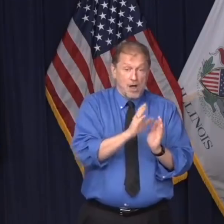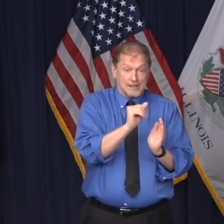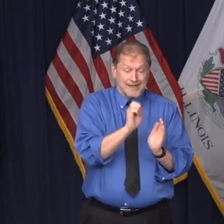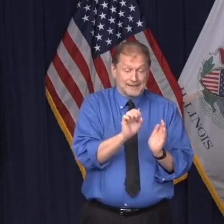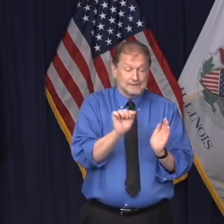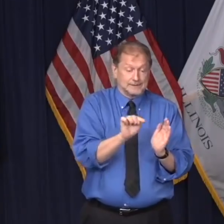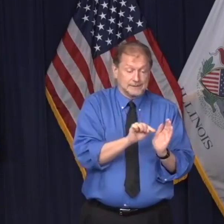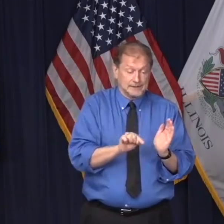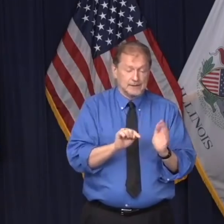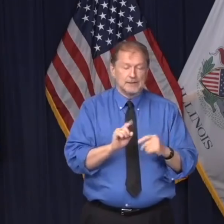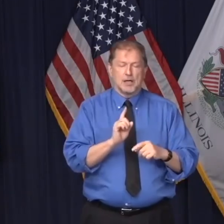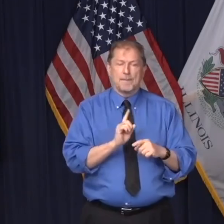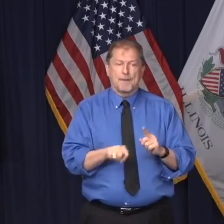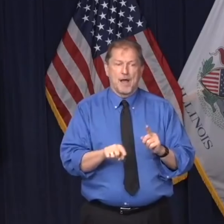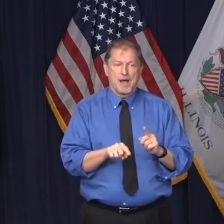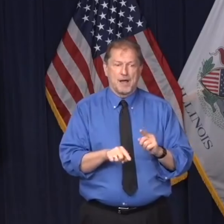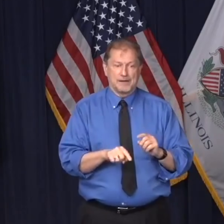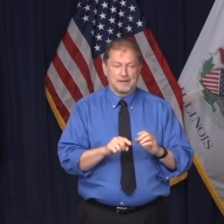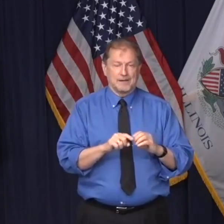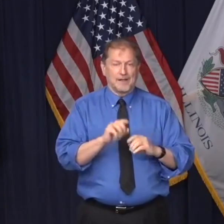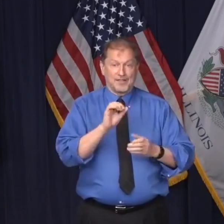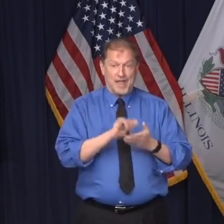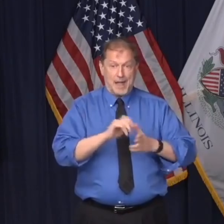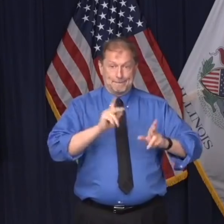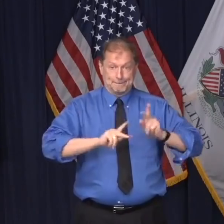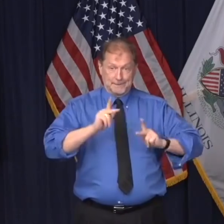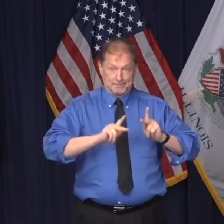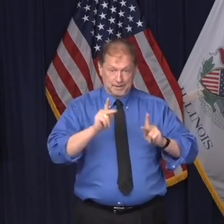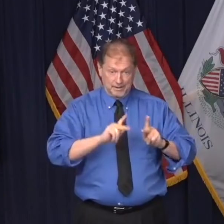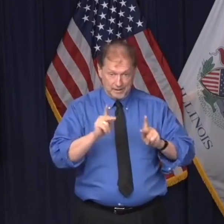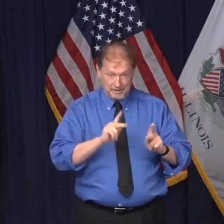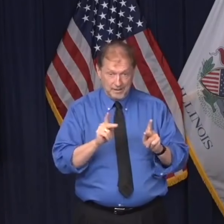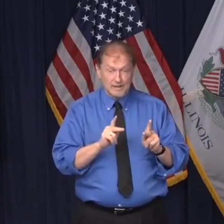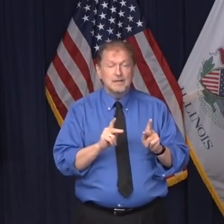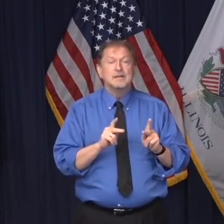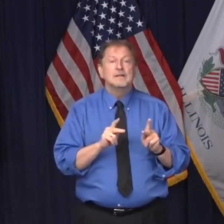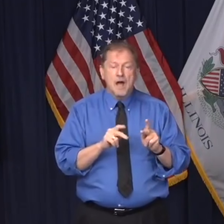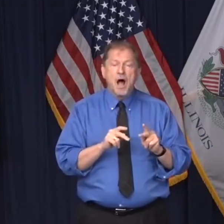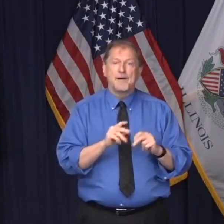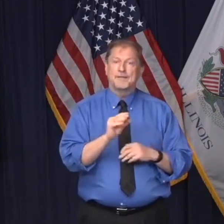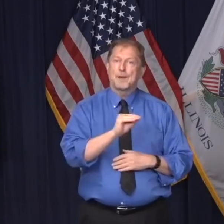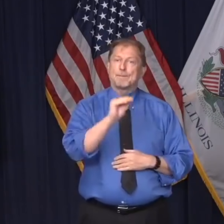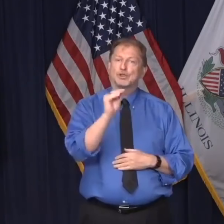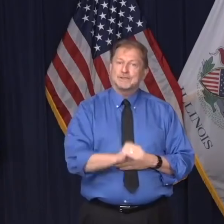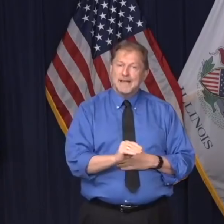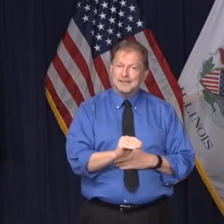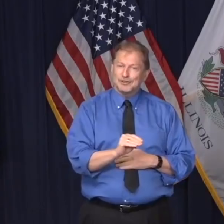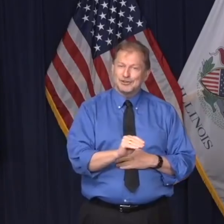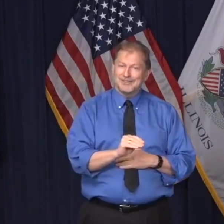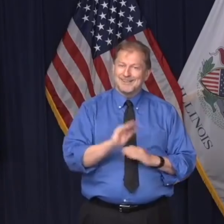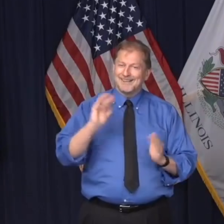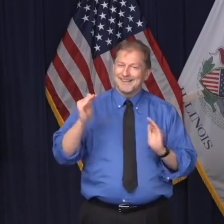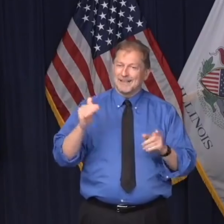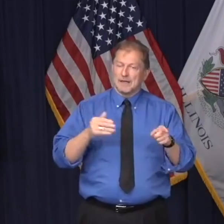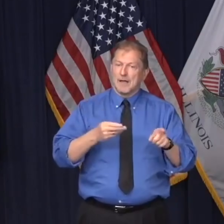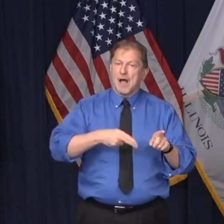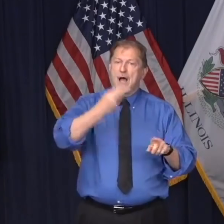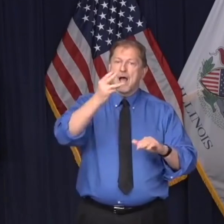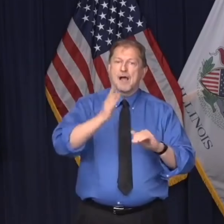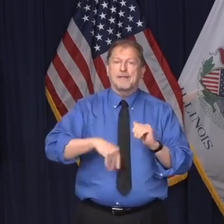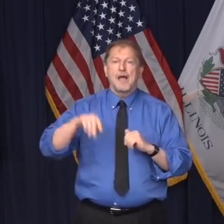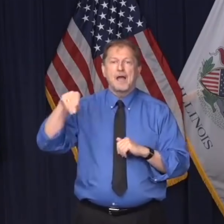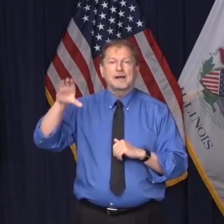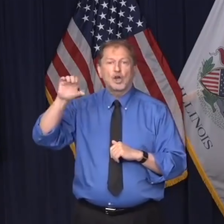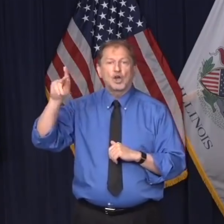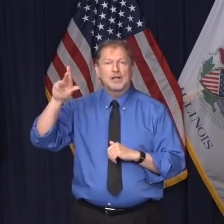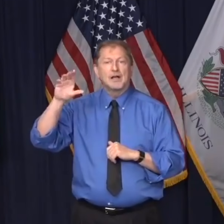that by virtue of the population in the county, that actually their infection rate is higher than in Cook County or than in